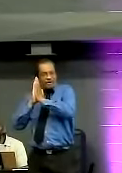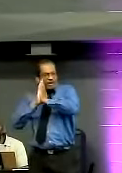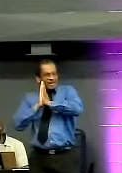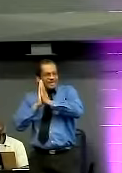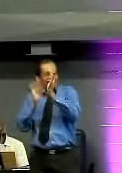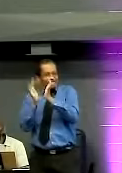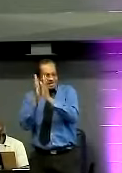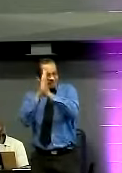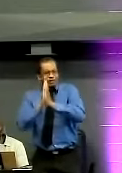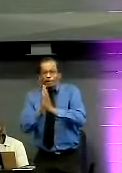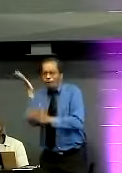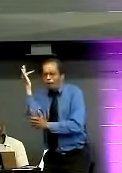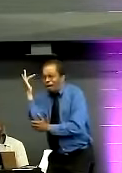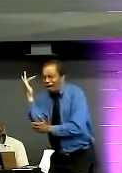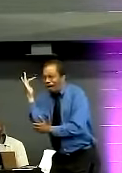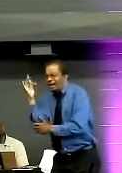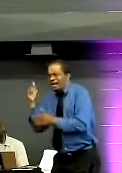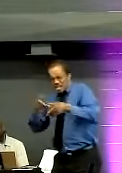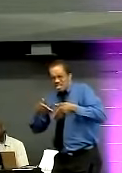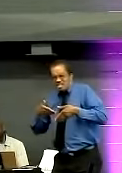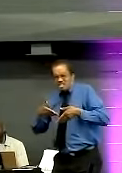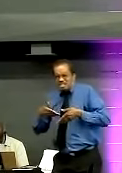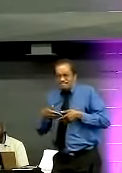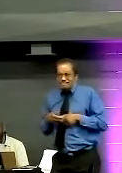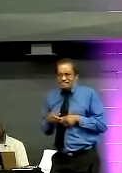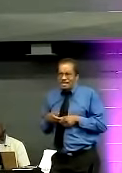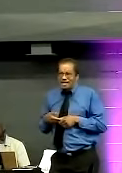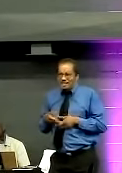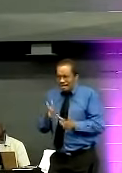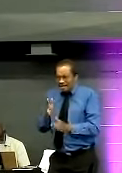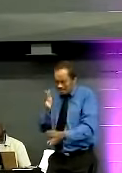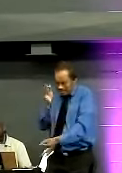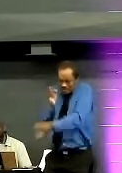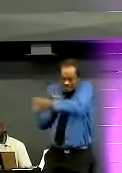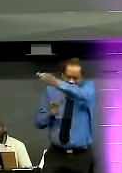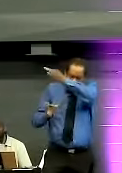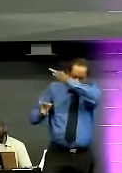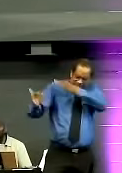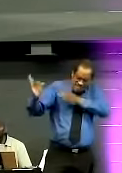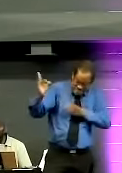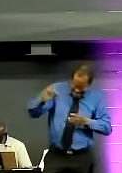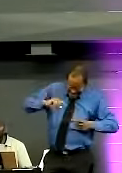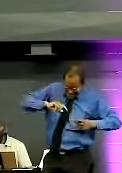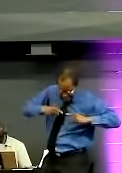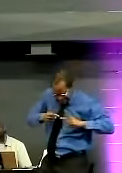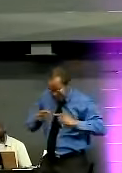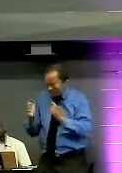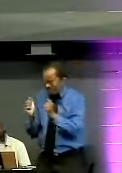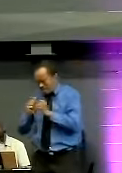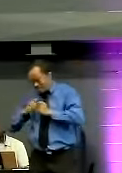Jesus prayed because praying allowed him to replace the suffering with strength from God.